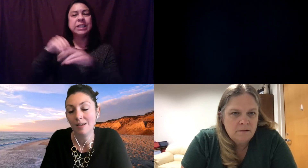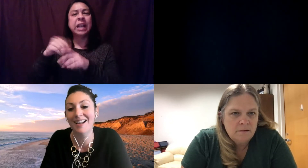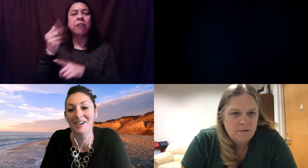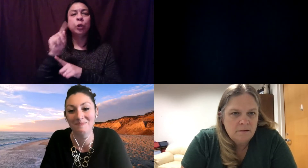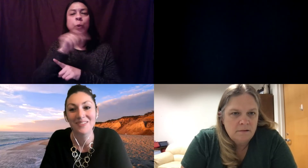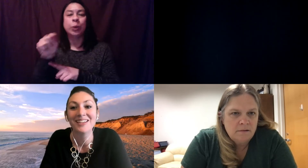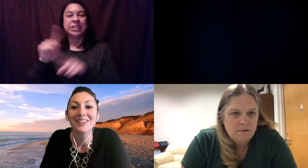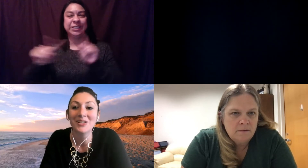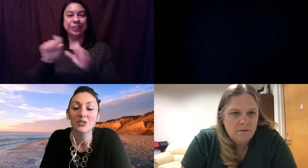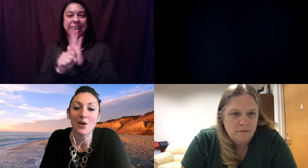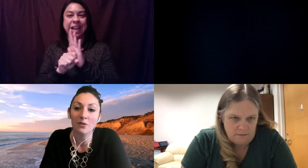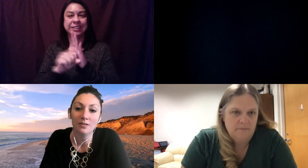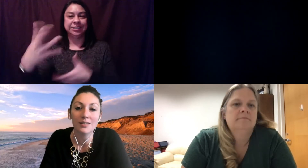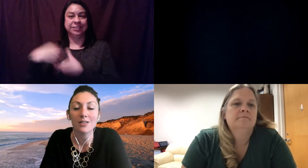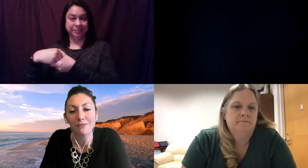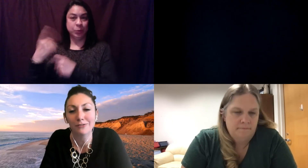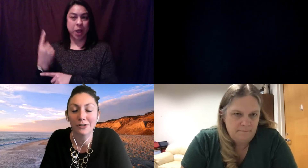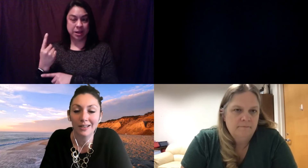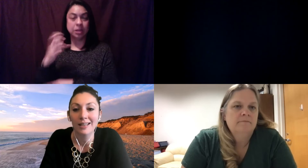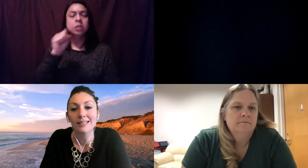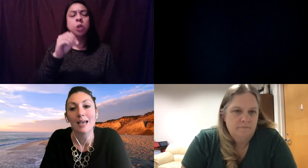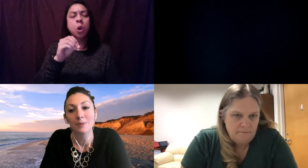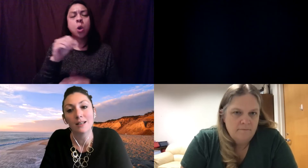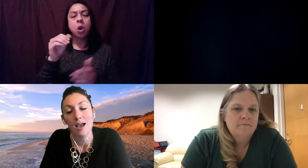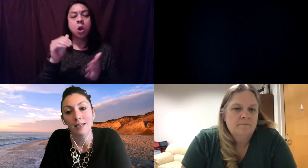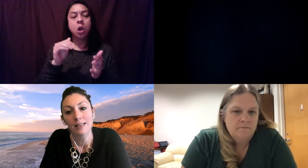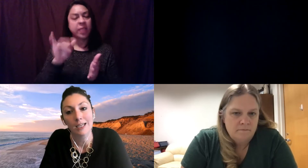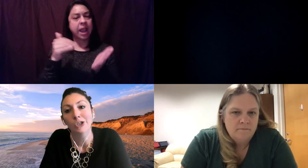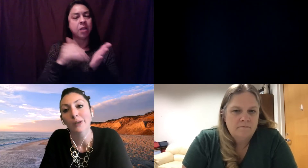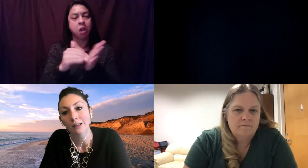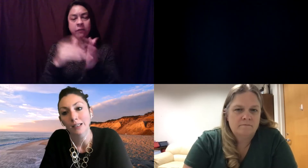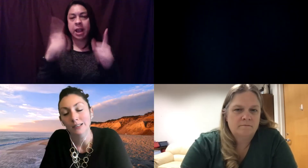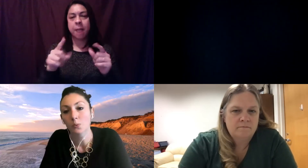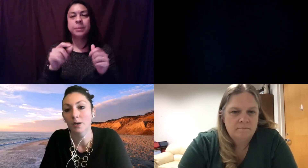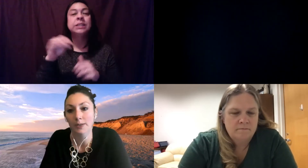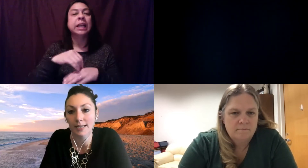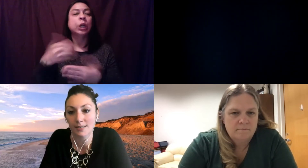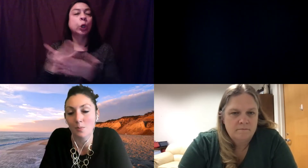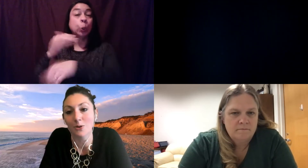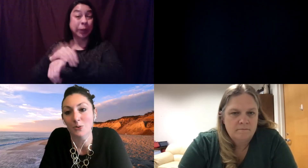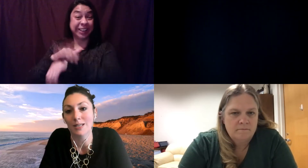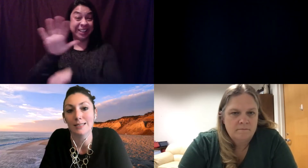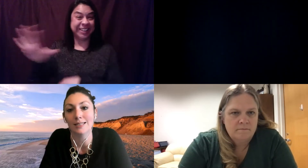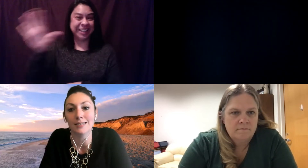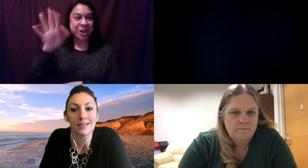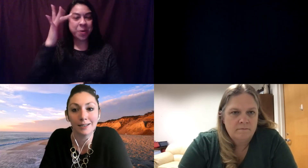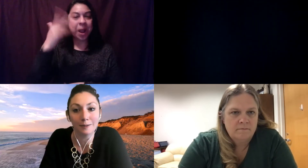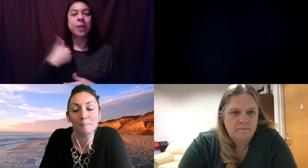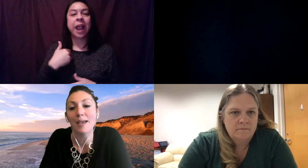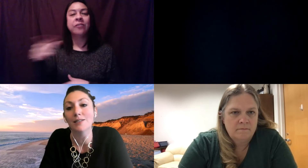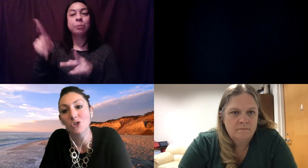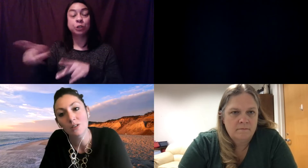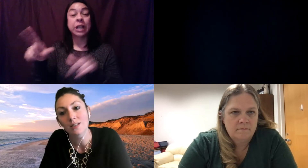states. So this is often this happens a lot in like New England, where we get someone who's licensed